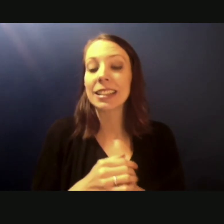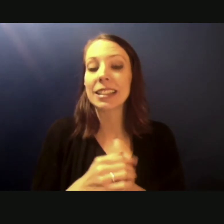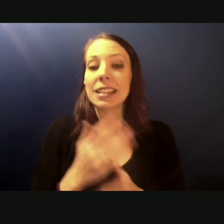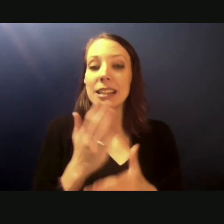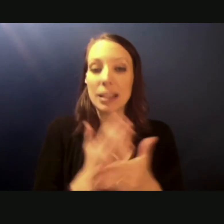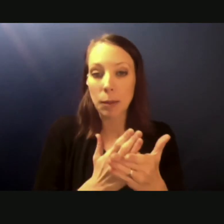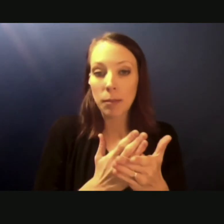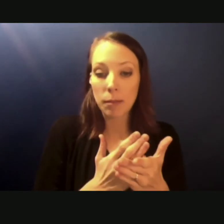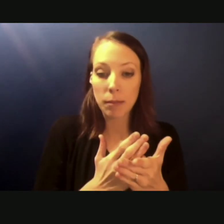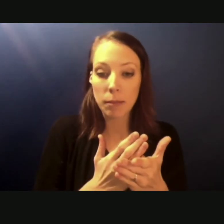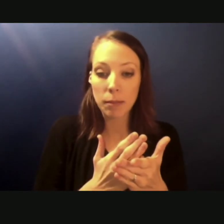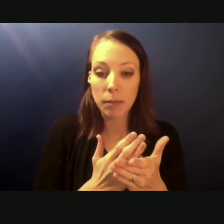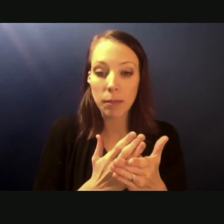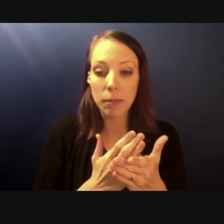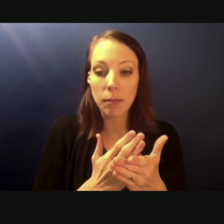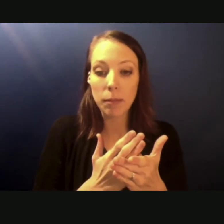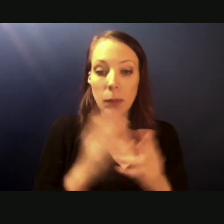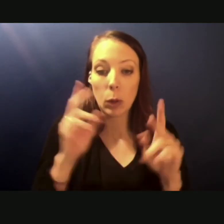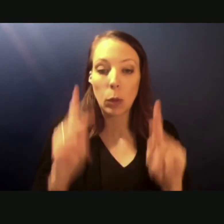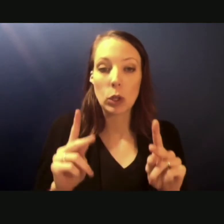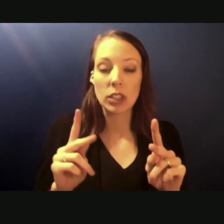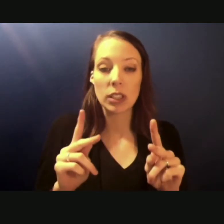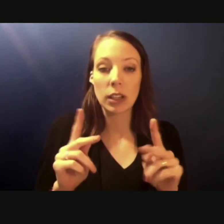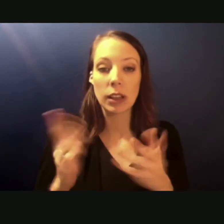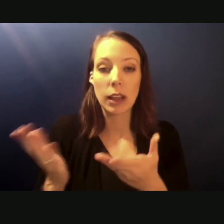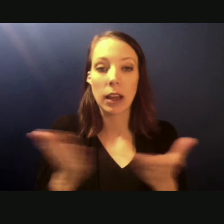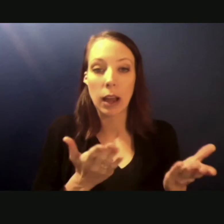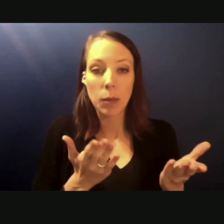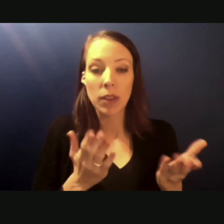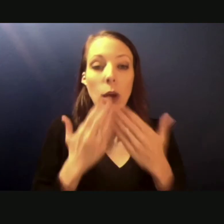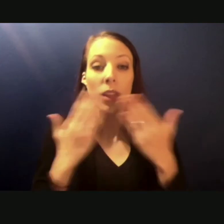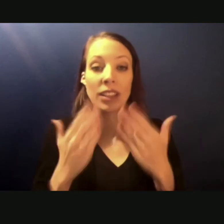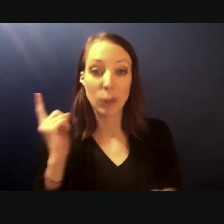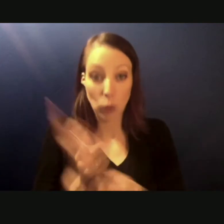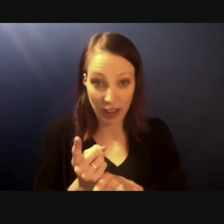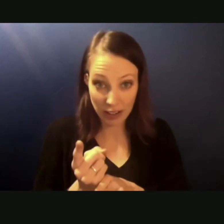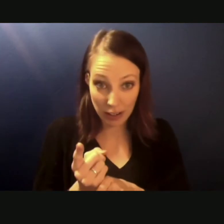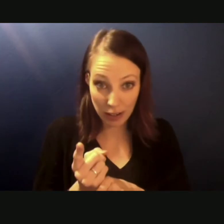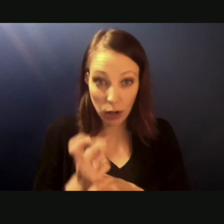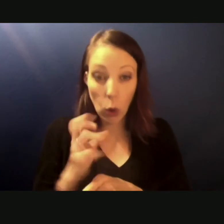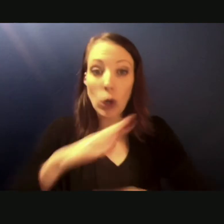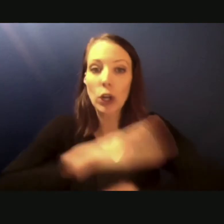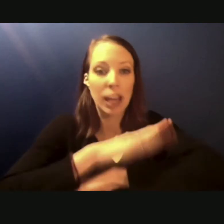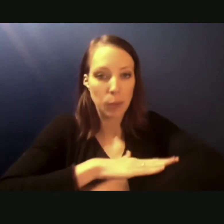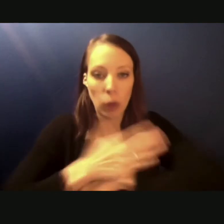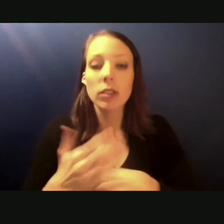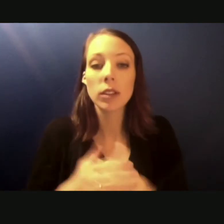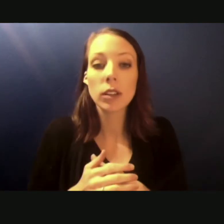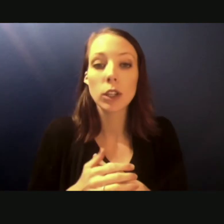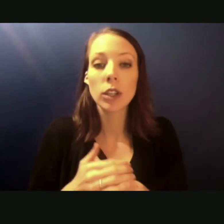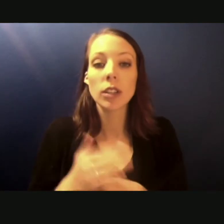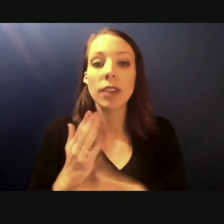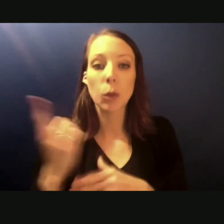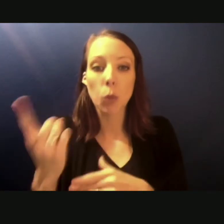vegan person and they come as a guest to Thanksgiving, right? Or your table, whatever dinner, but then you have someone